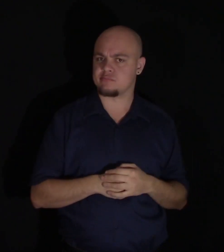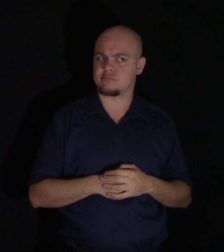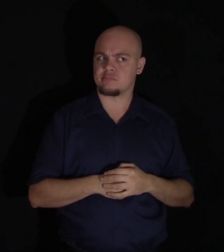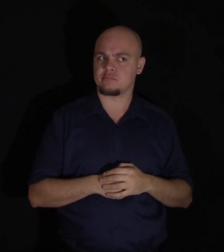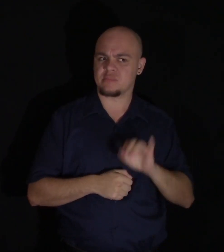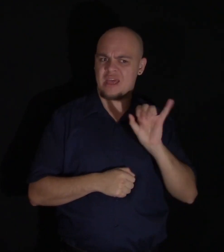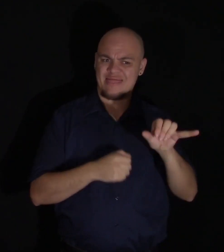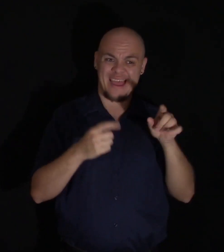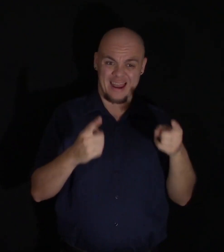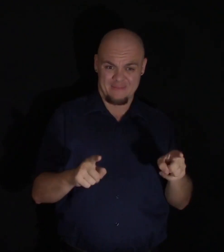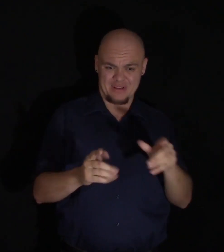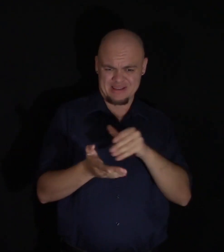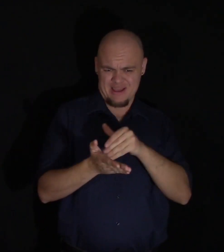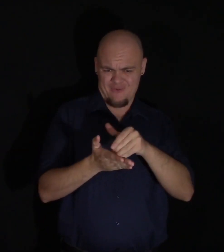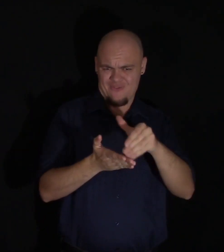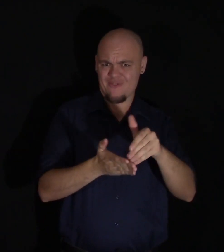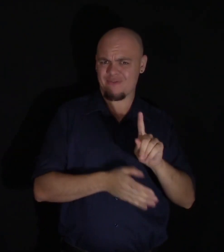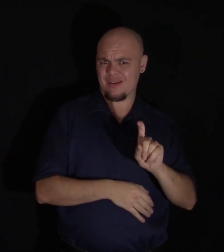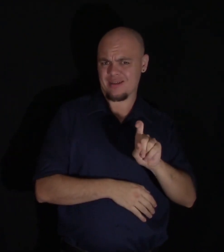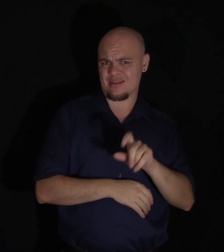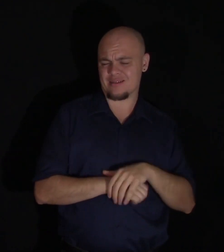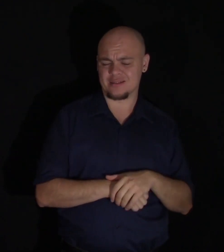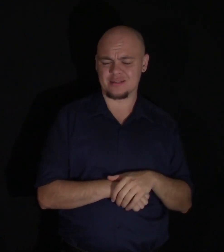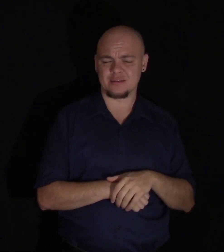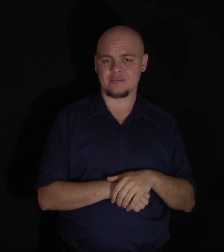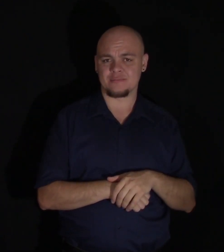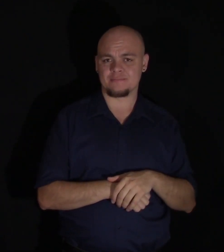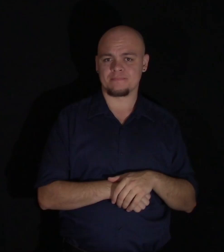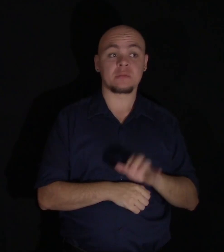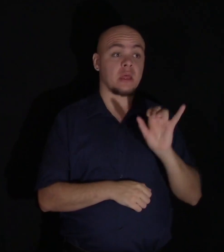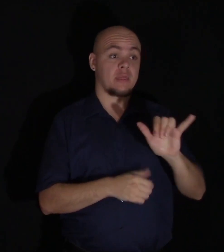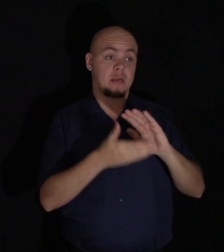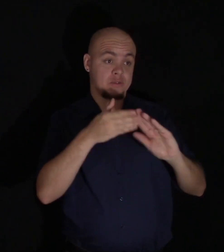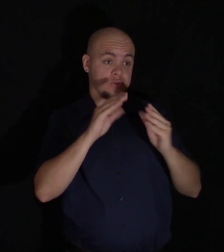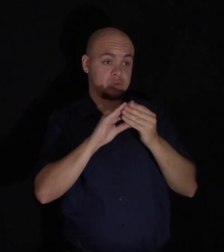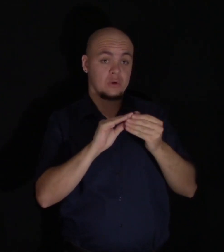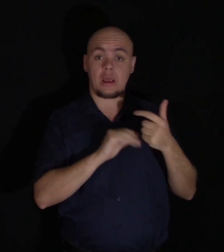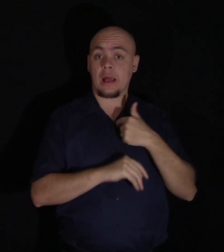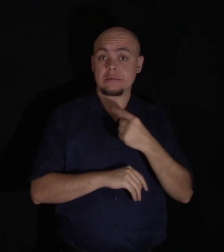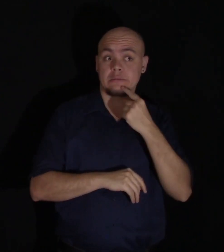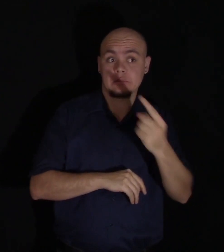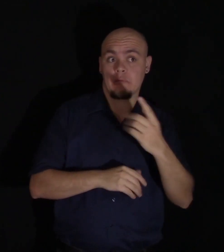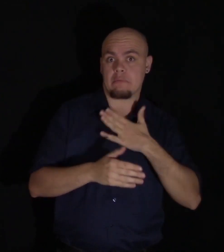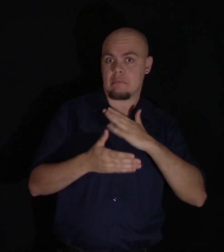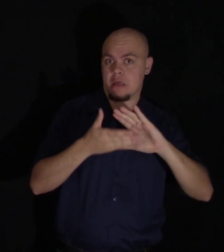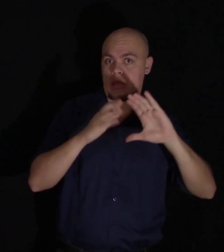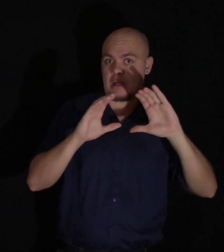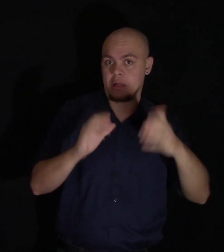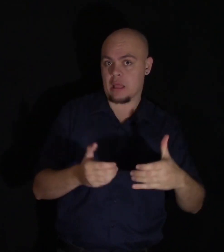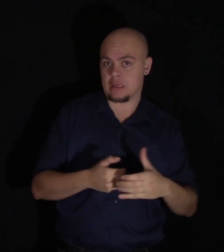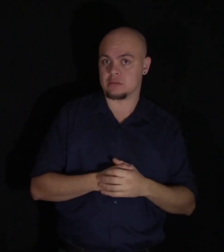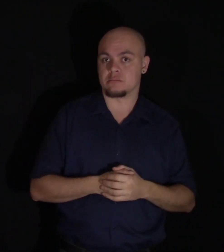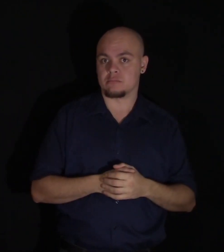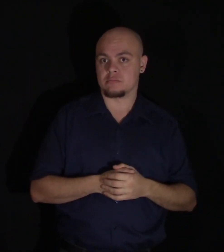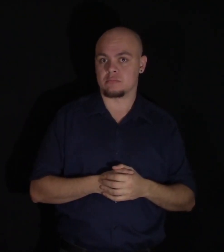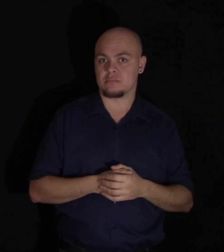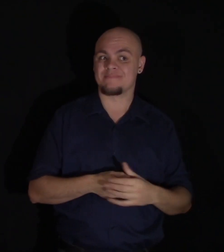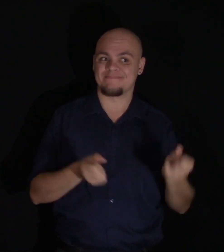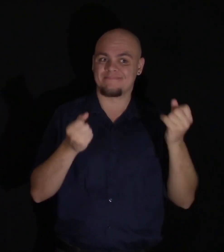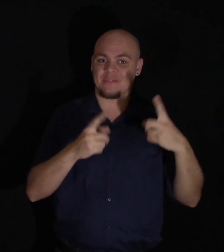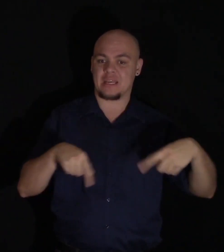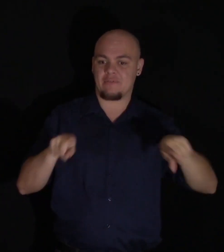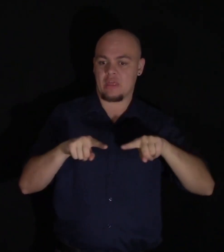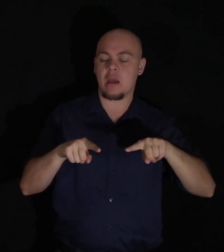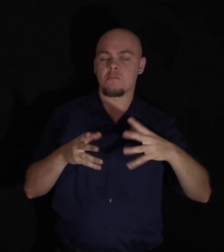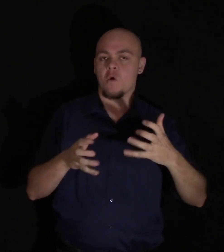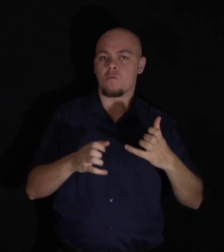happens, you know? It seems like when I tell that story of Brian to my class, you see, a lot of them want to come